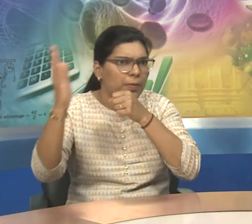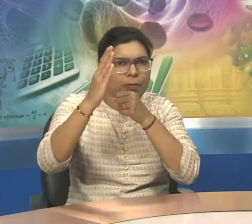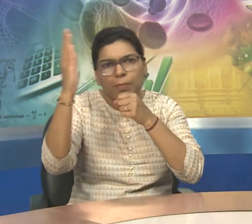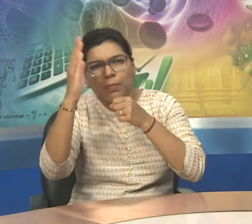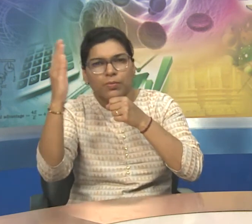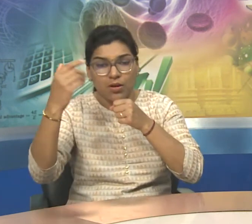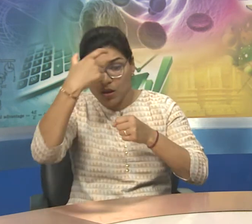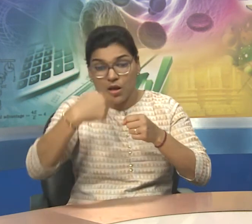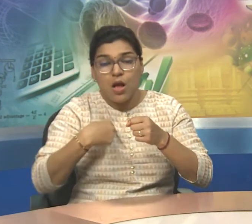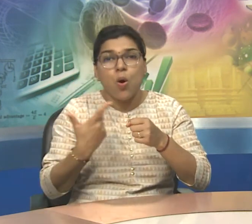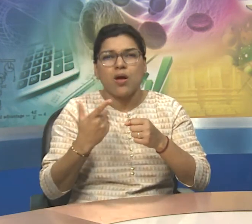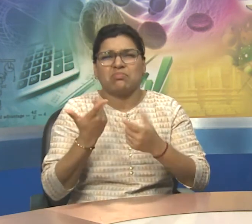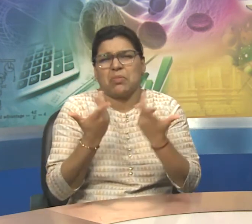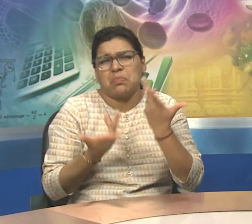Political parties.